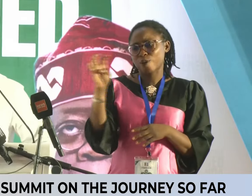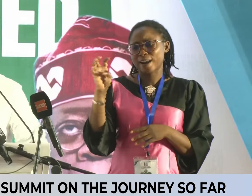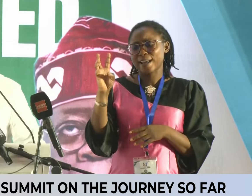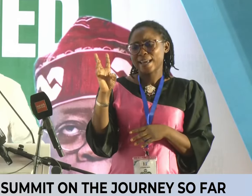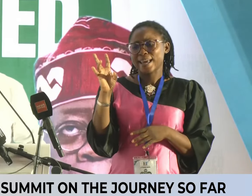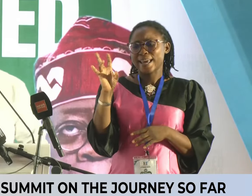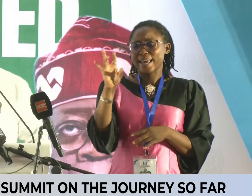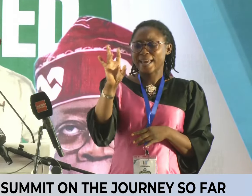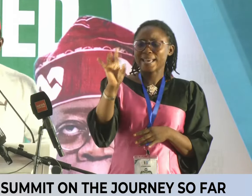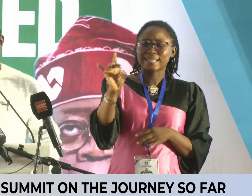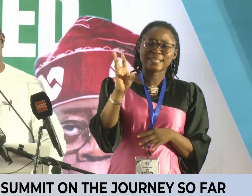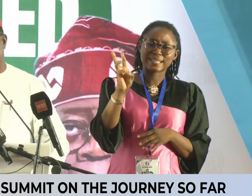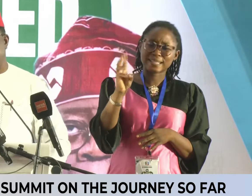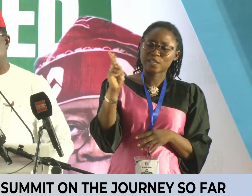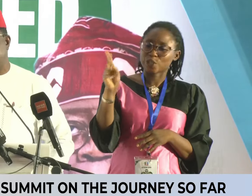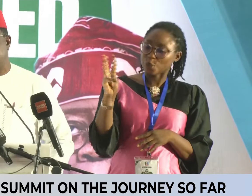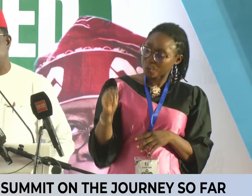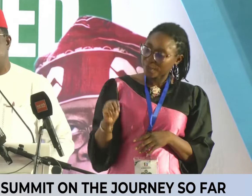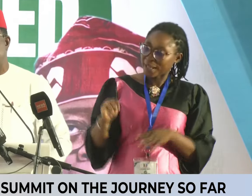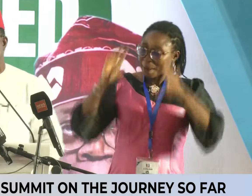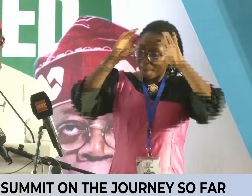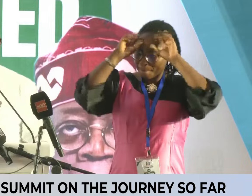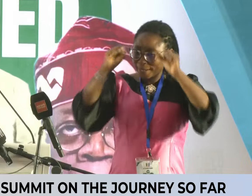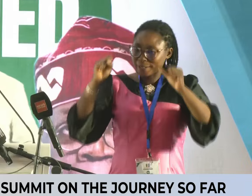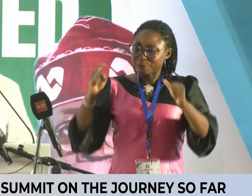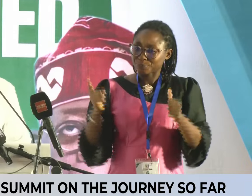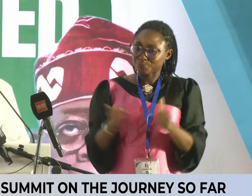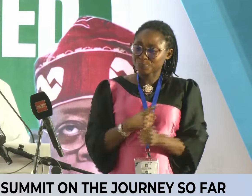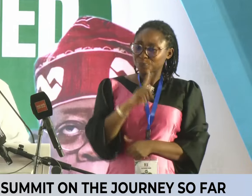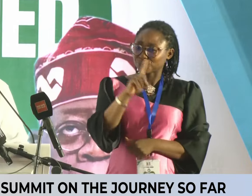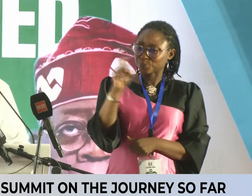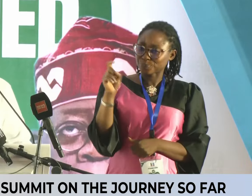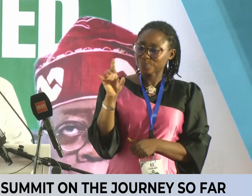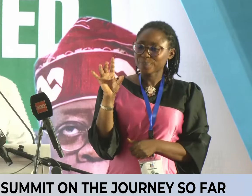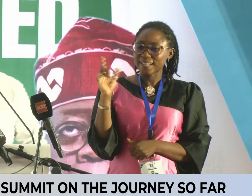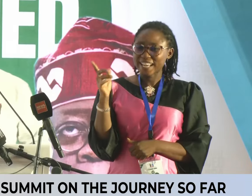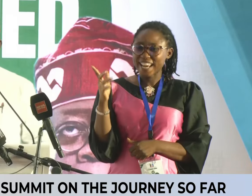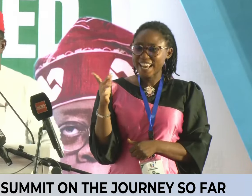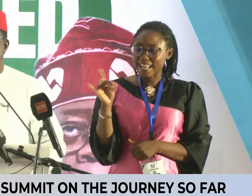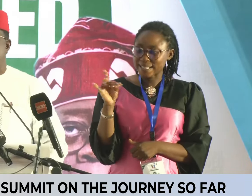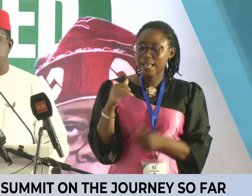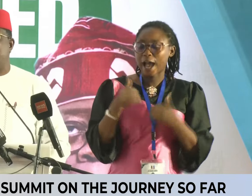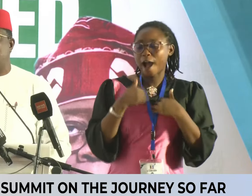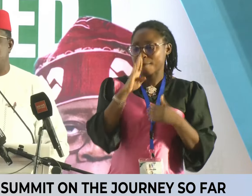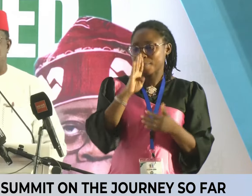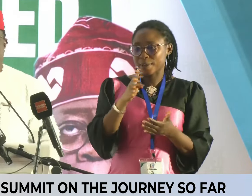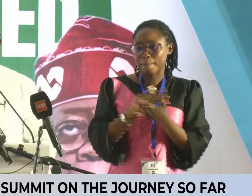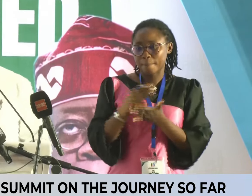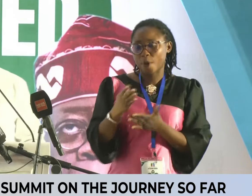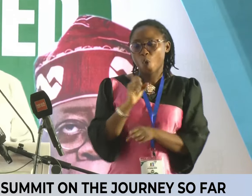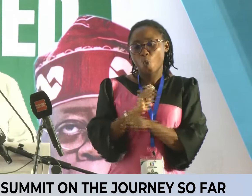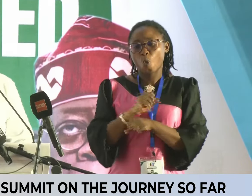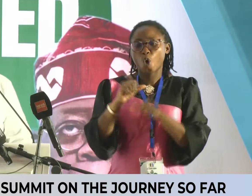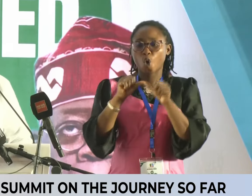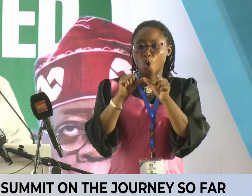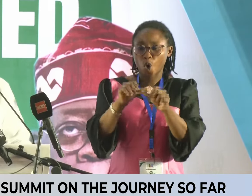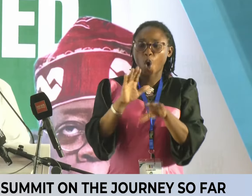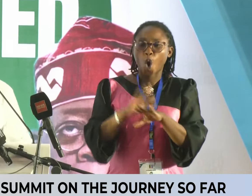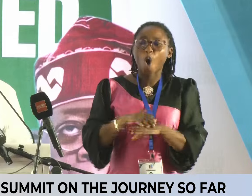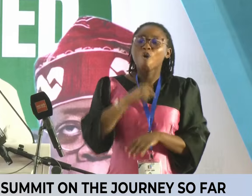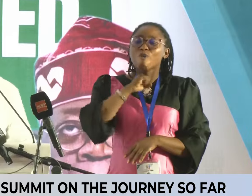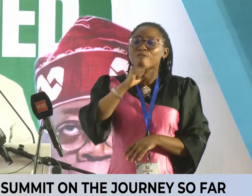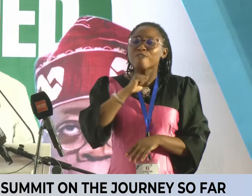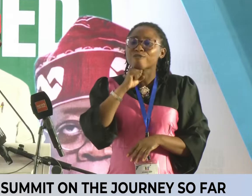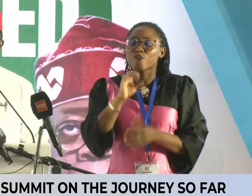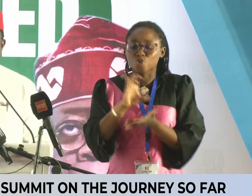486 kilometers. Mr. President, the first 118 kilometers has been procured, and work is ongoing on reinforced concrete by